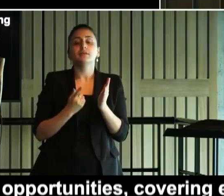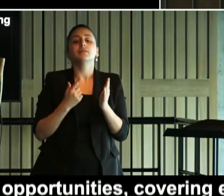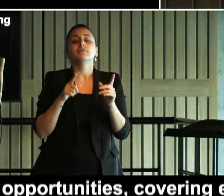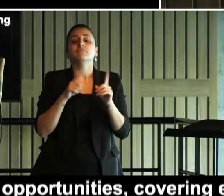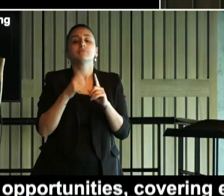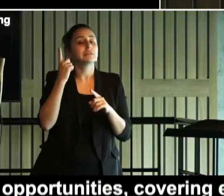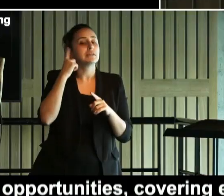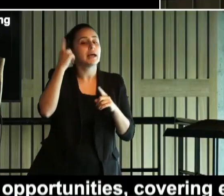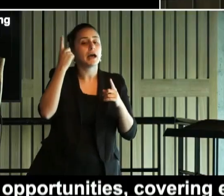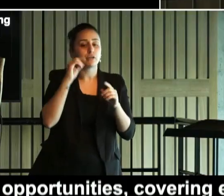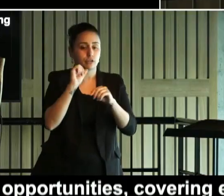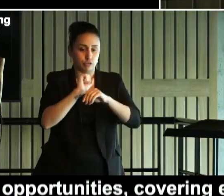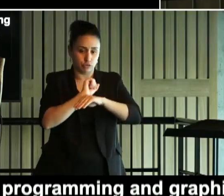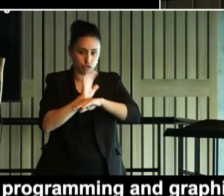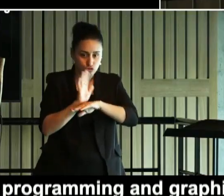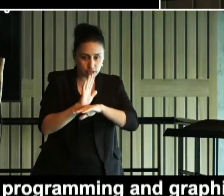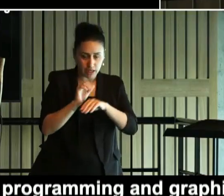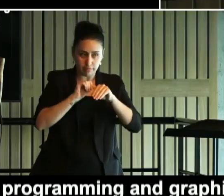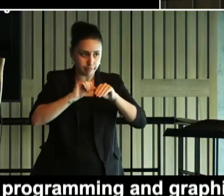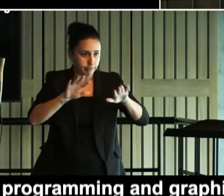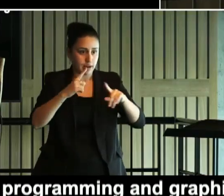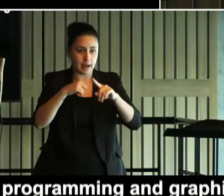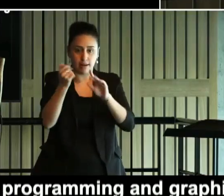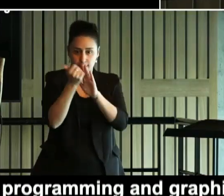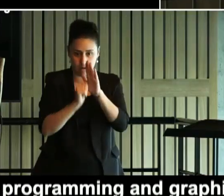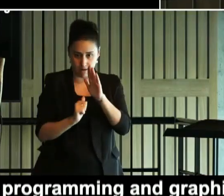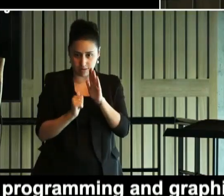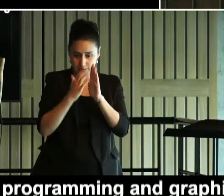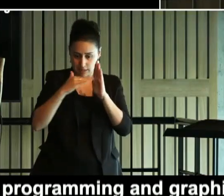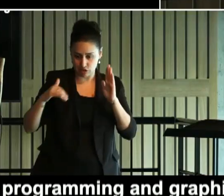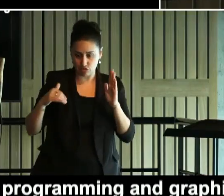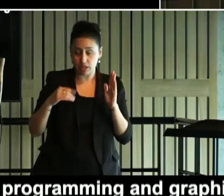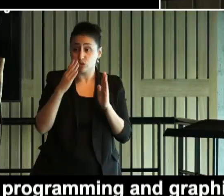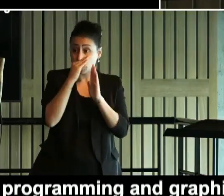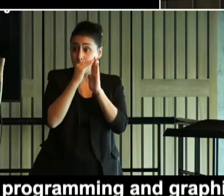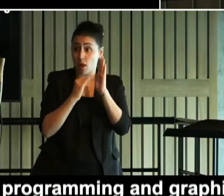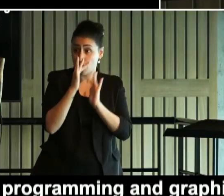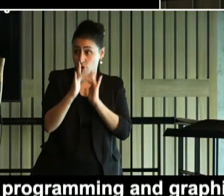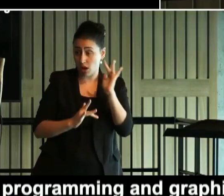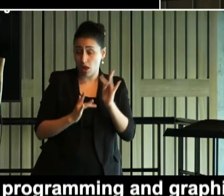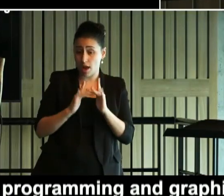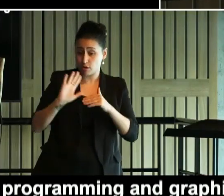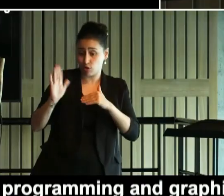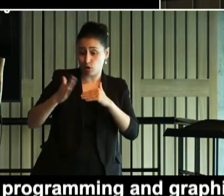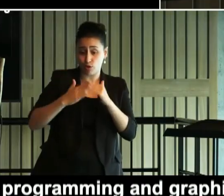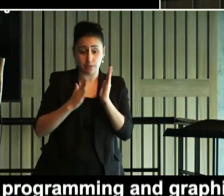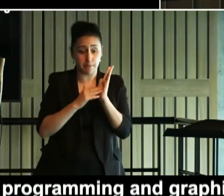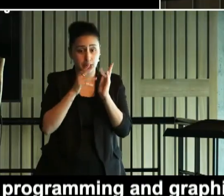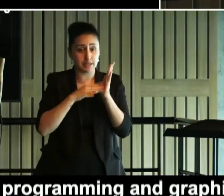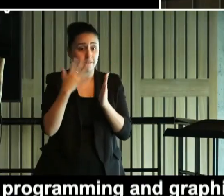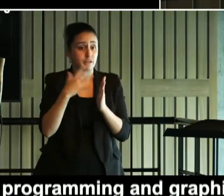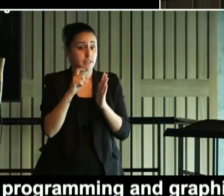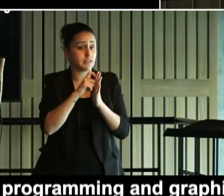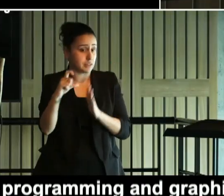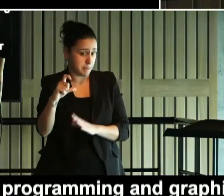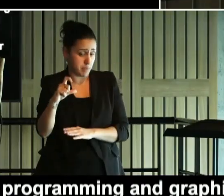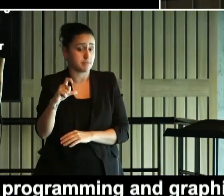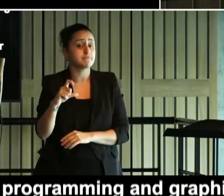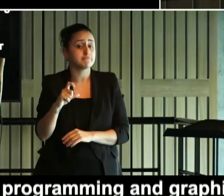and arts industries. You can apply via our website, with applications closing Monday the 15th of